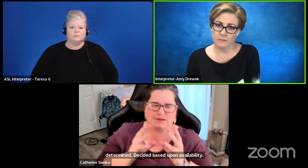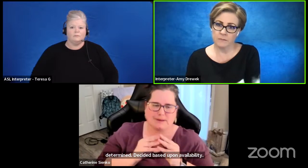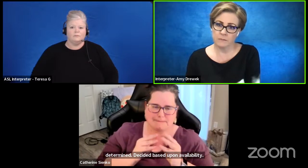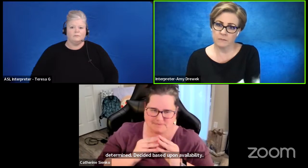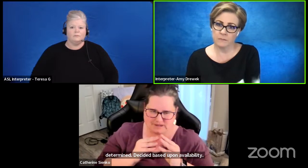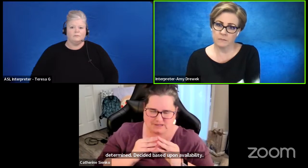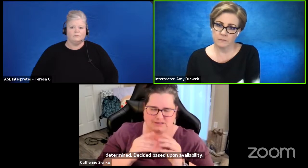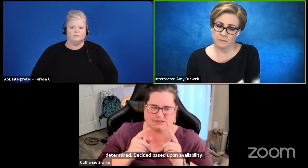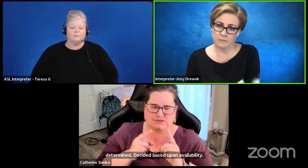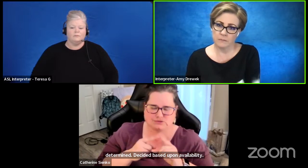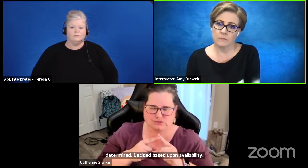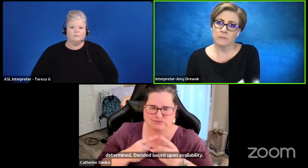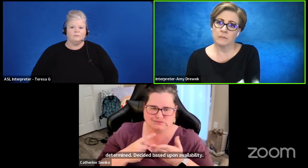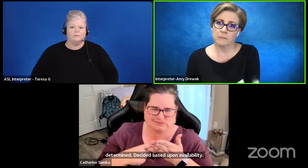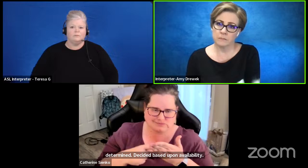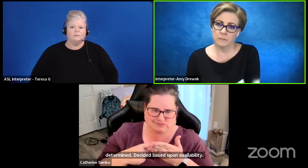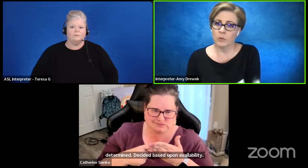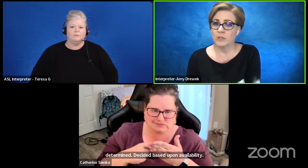separate meeting,